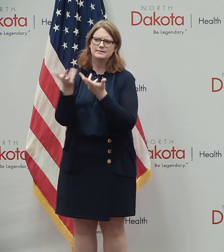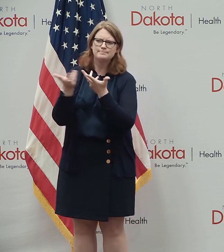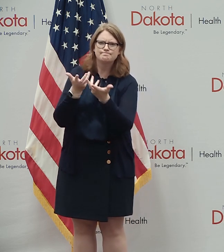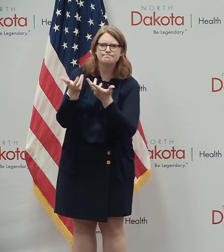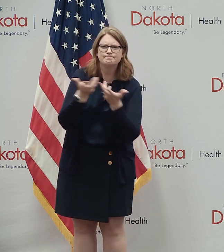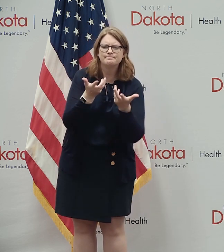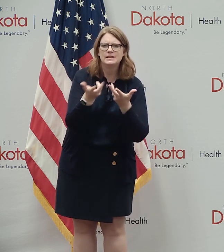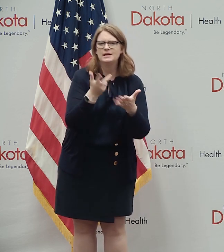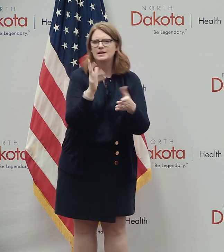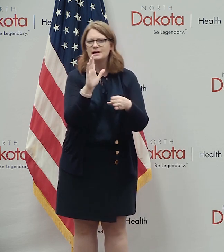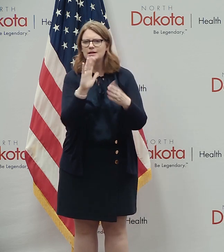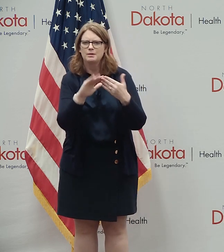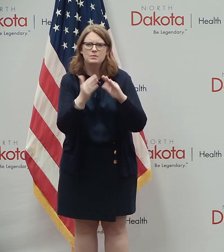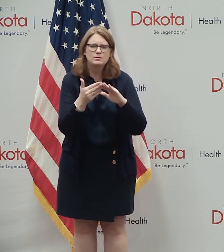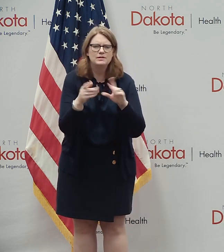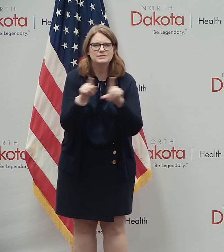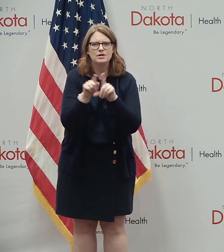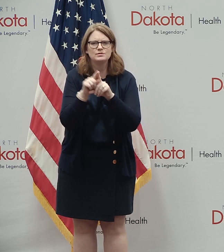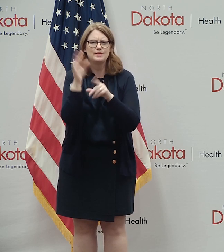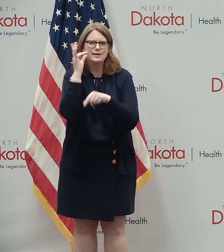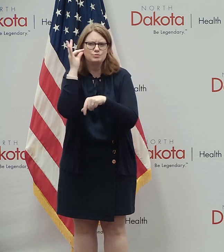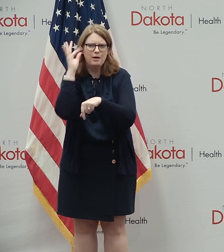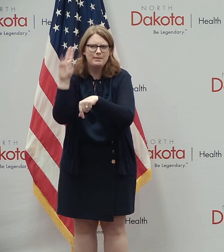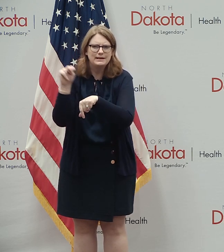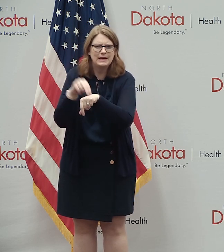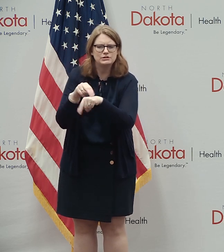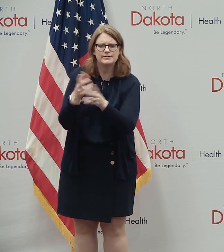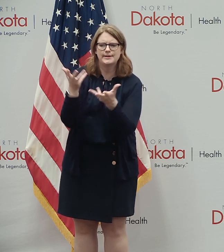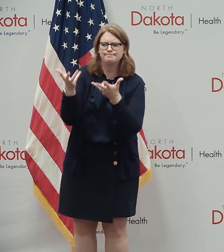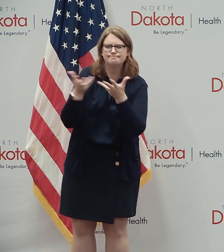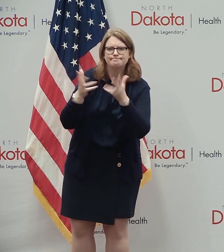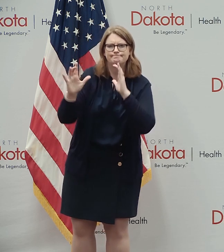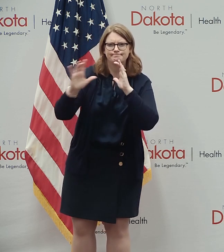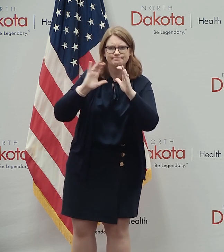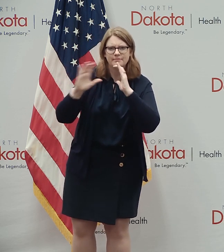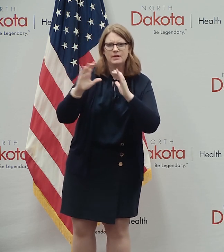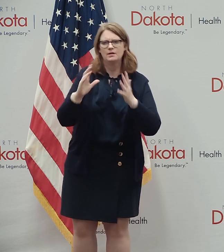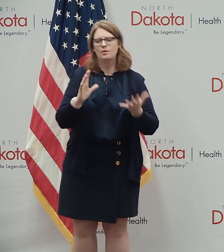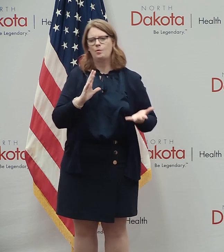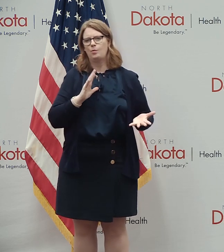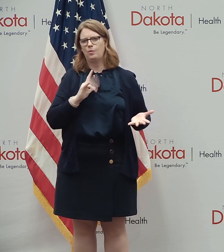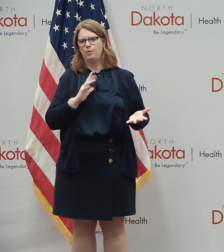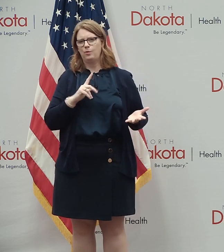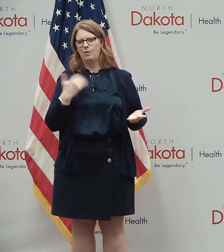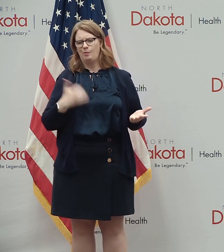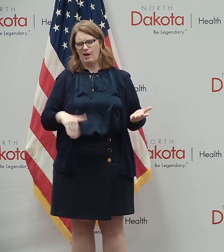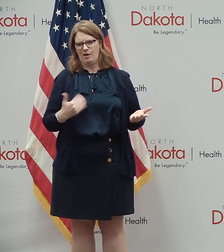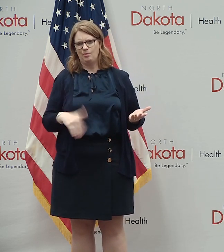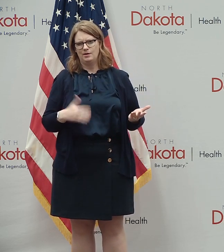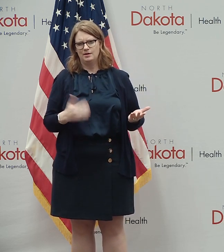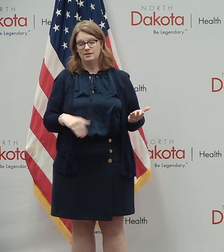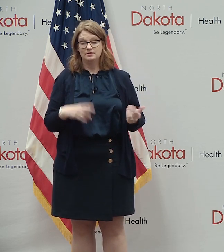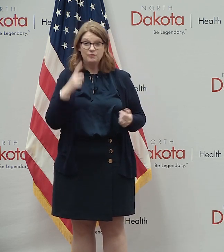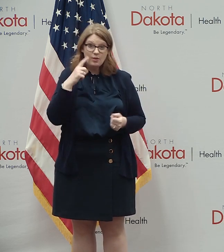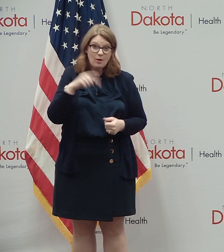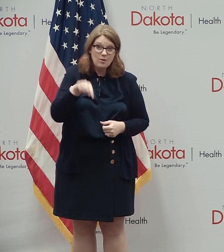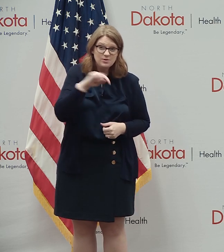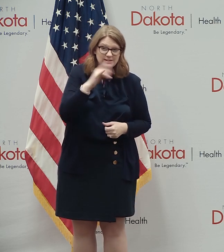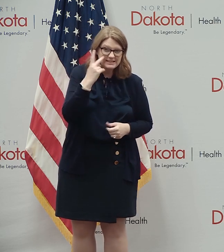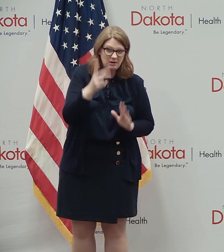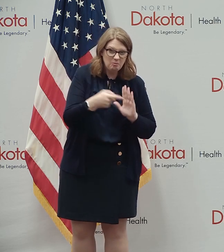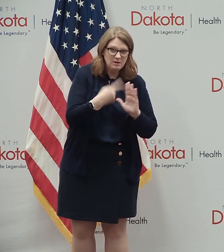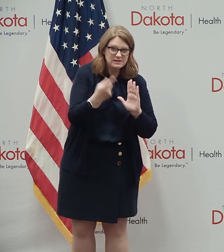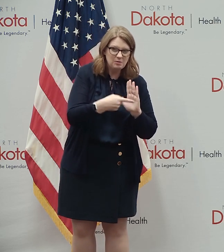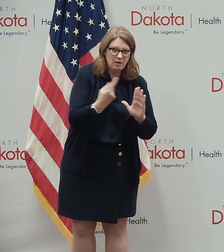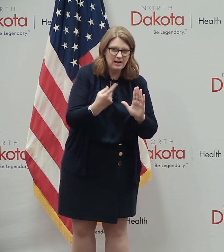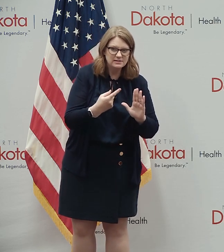tribal nations in our state, really been incredible. And I just say for those that only get a glimpse of her once in a while, I'll